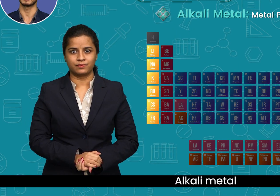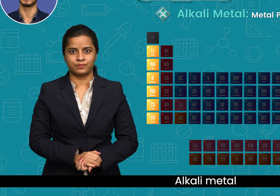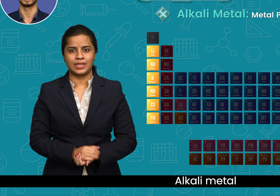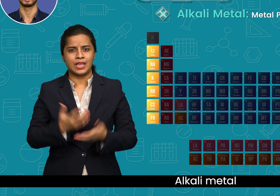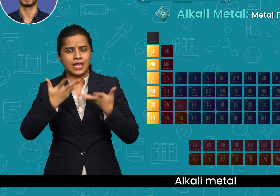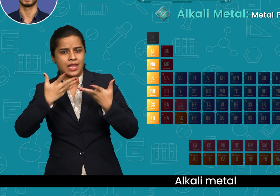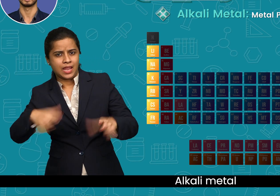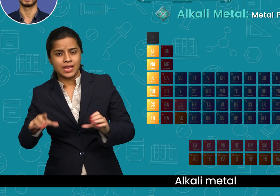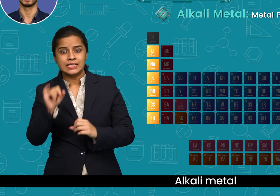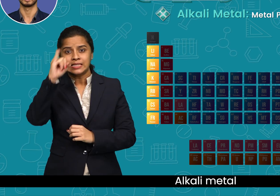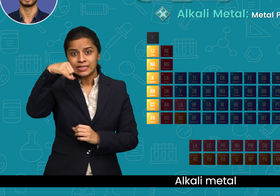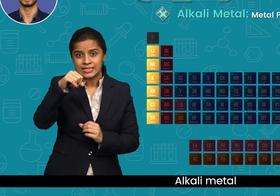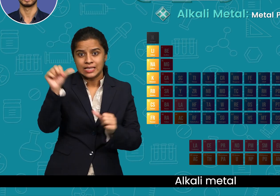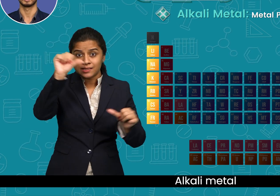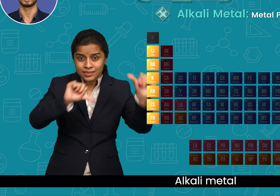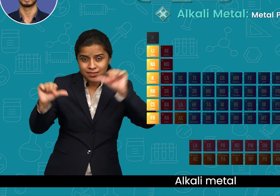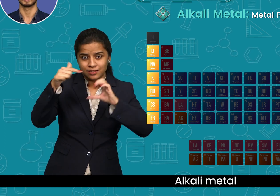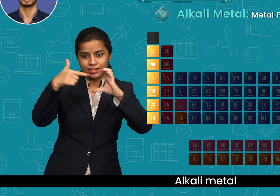alkali metal,